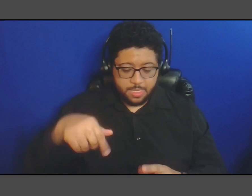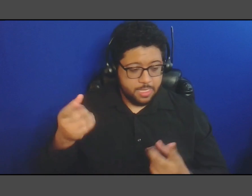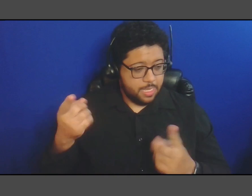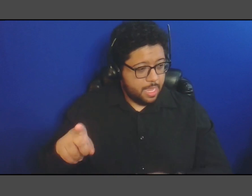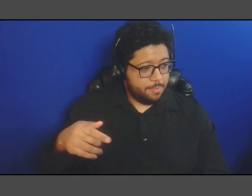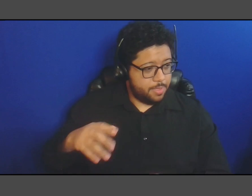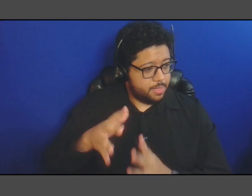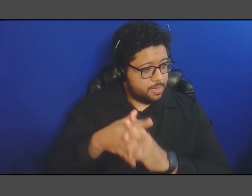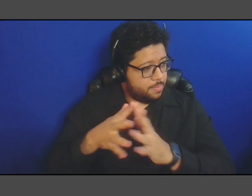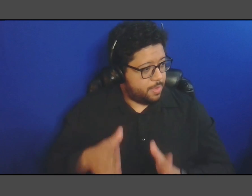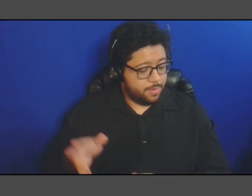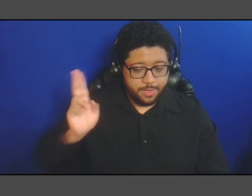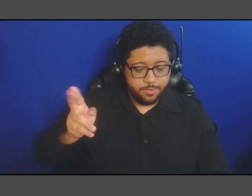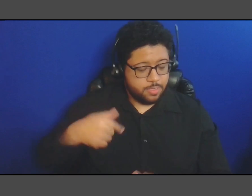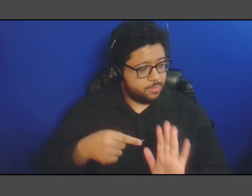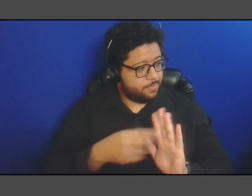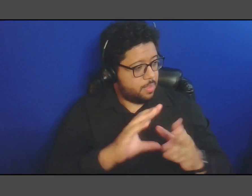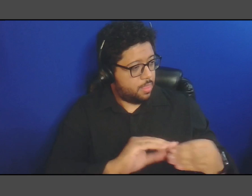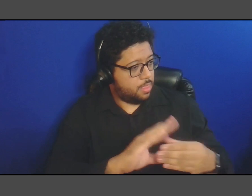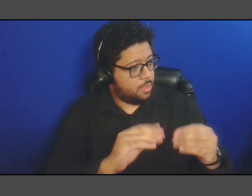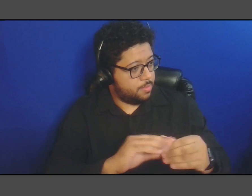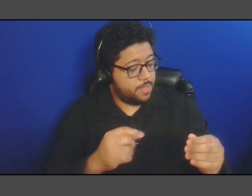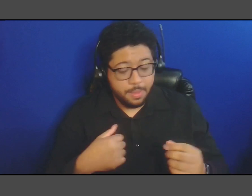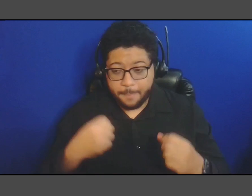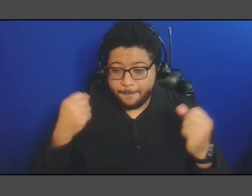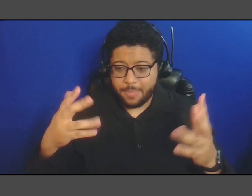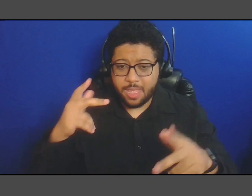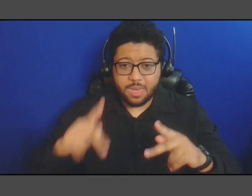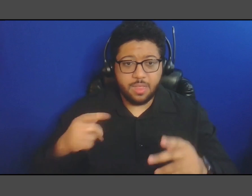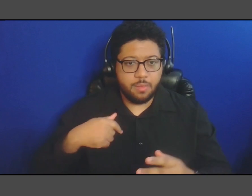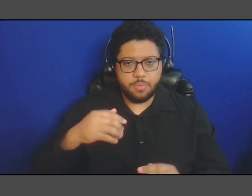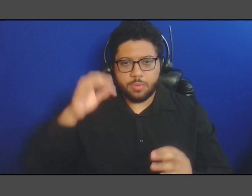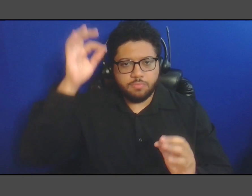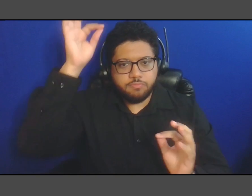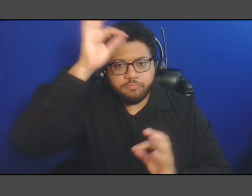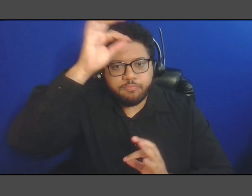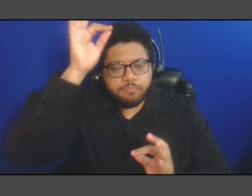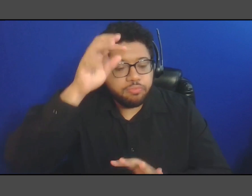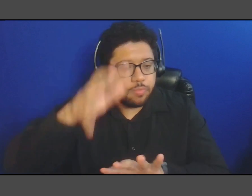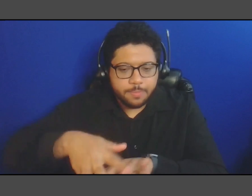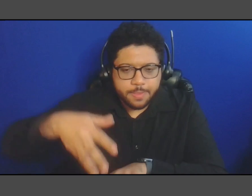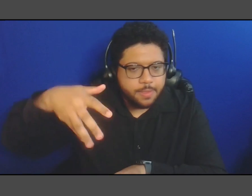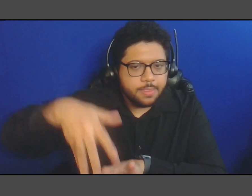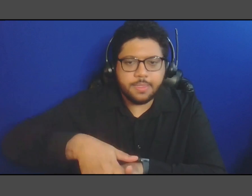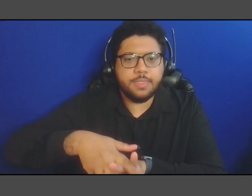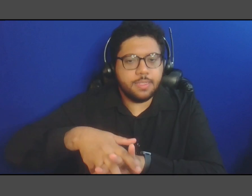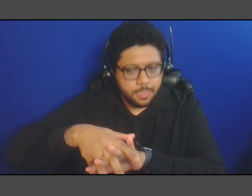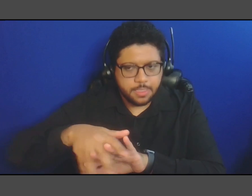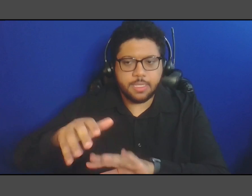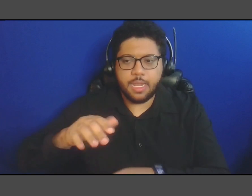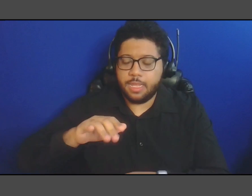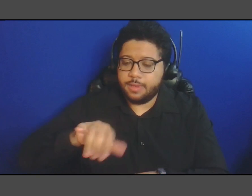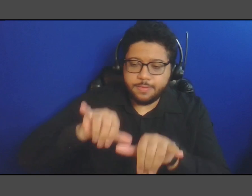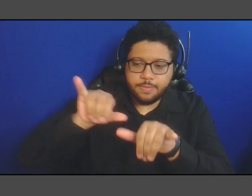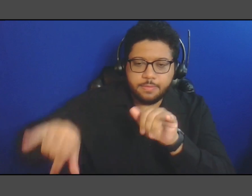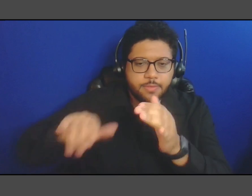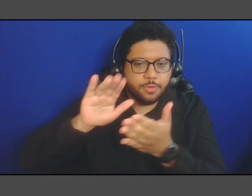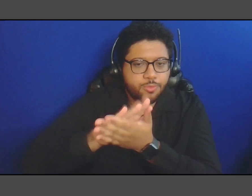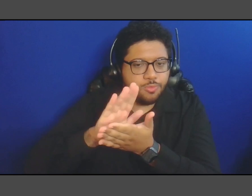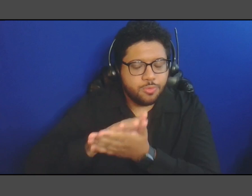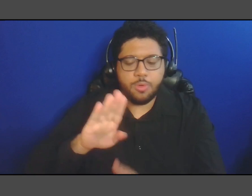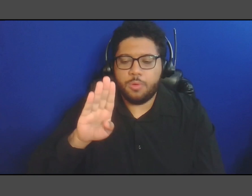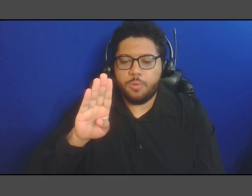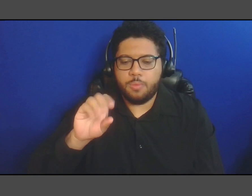they never even knew about Indian boarding schools. And so it would be difficult for people to